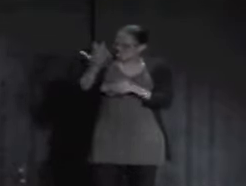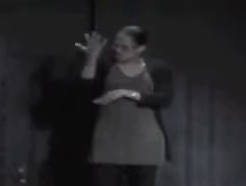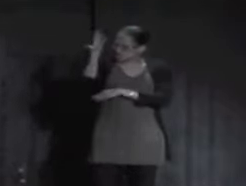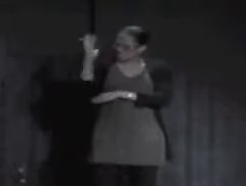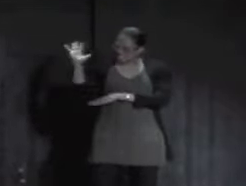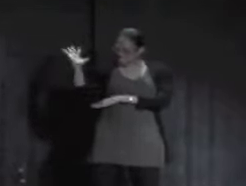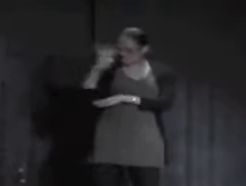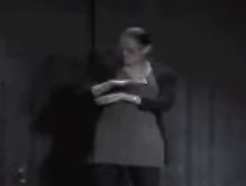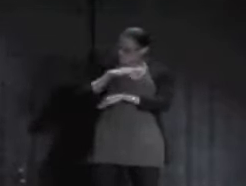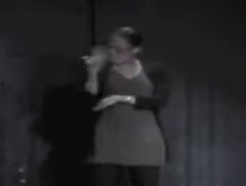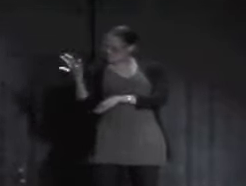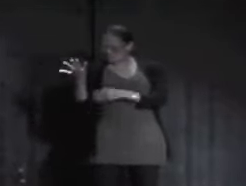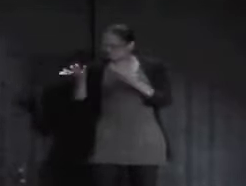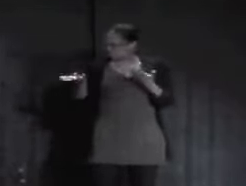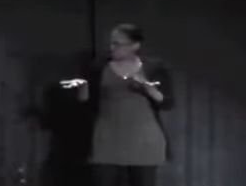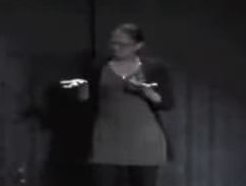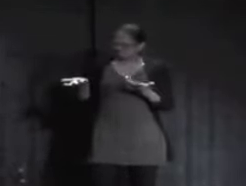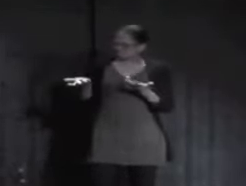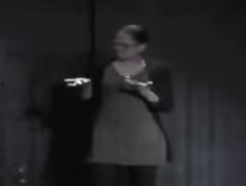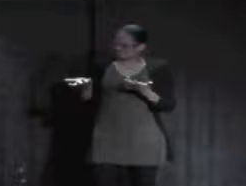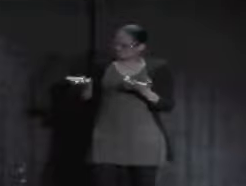I need help with this tree. It won't go down."